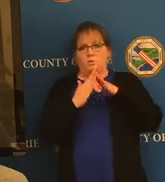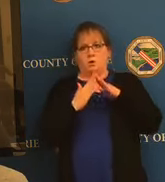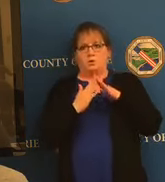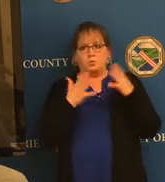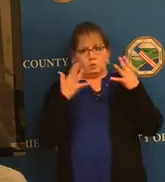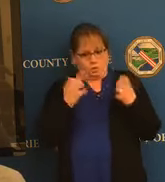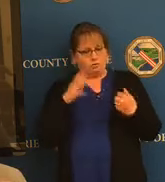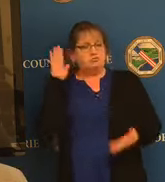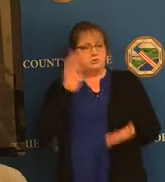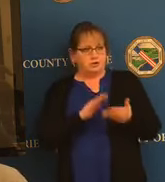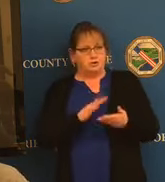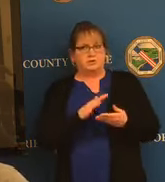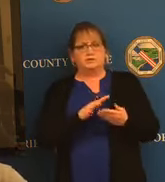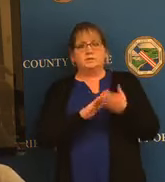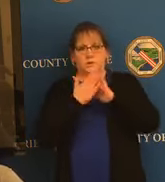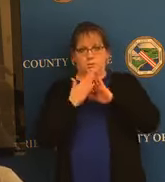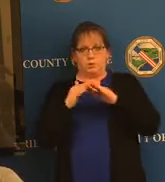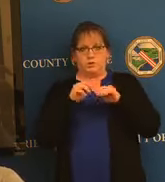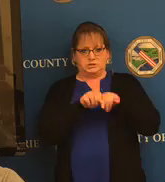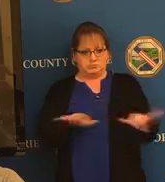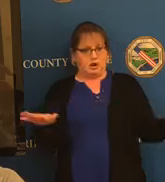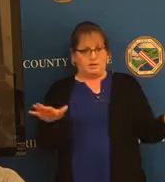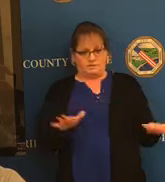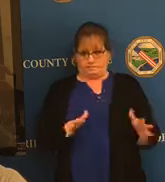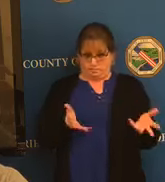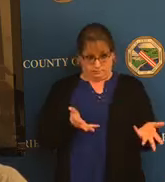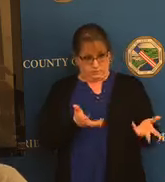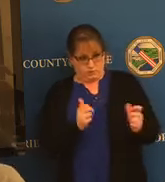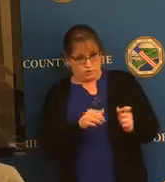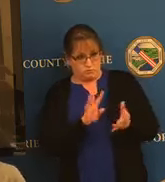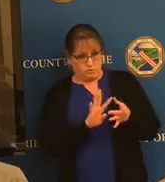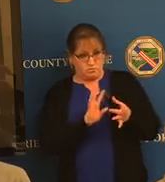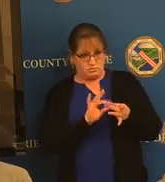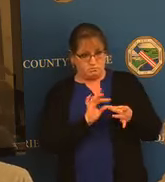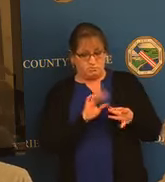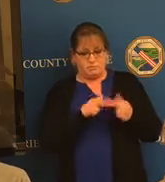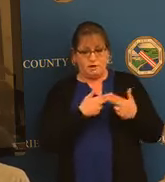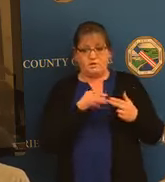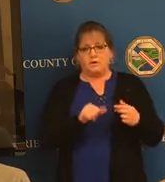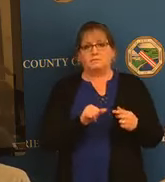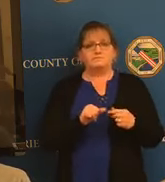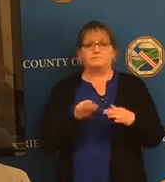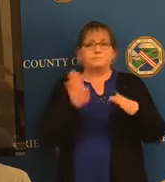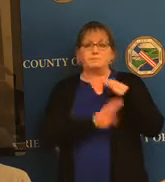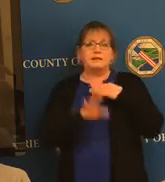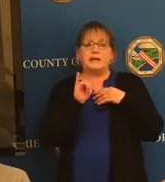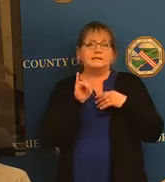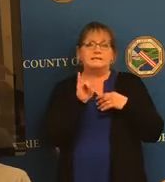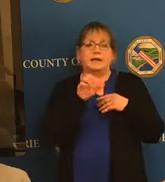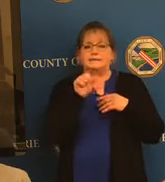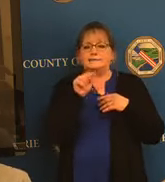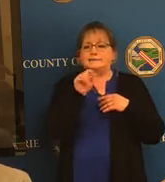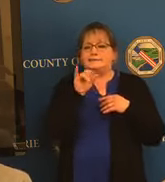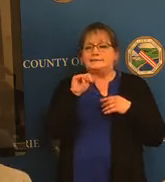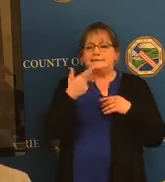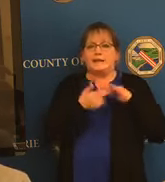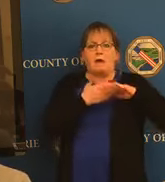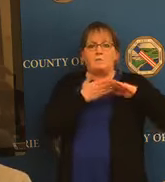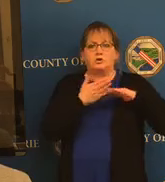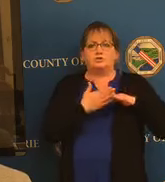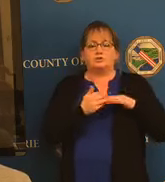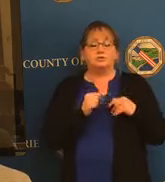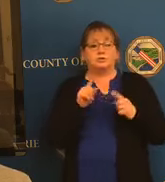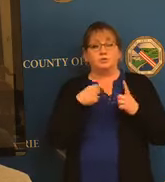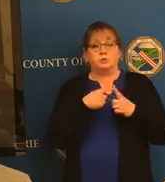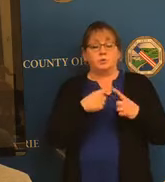community spread. Doctor, you want to talk a little bit more about all this and how it works? Sure. I mean, basically, it's a sting operation. So we send in, once